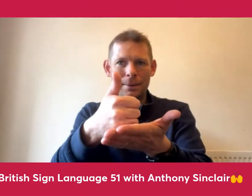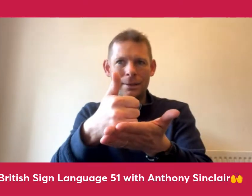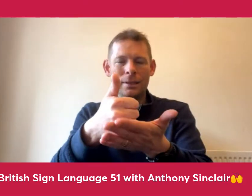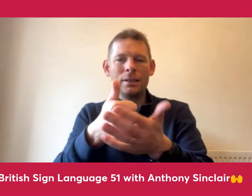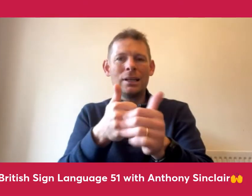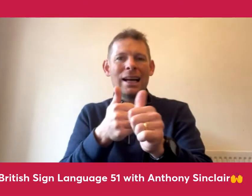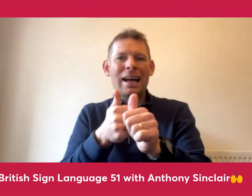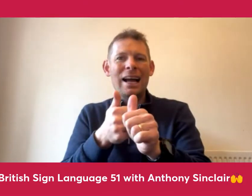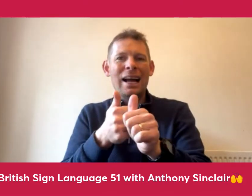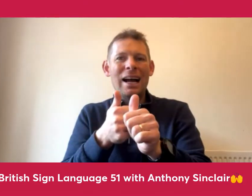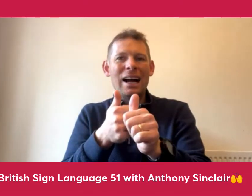Help.